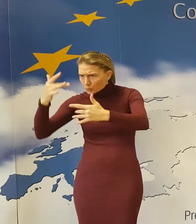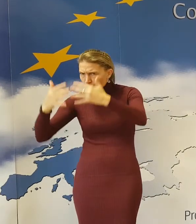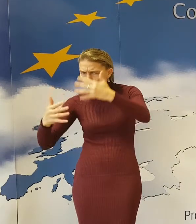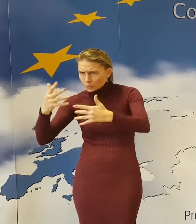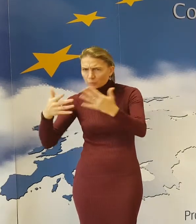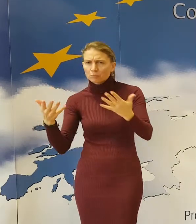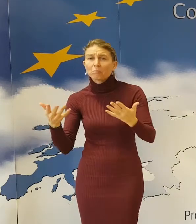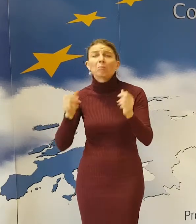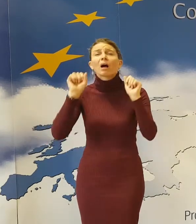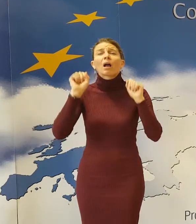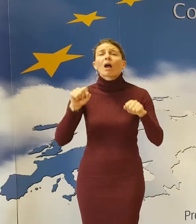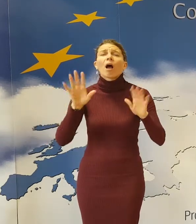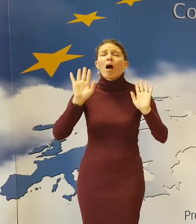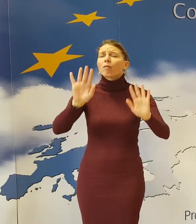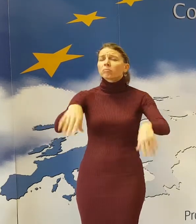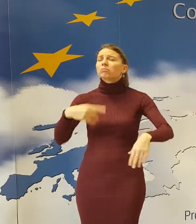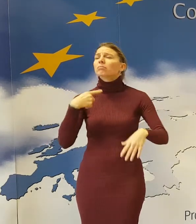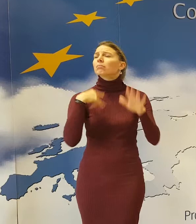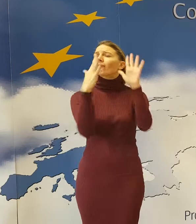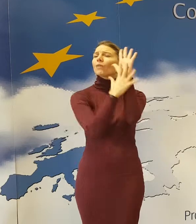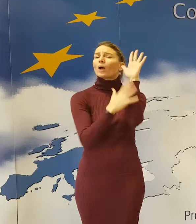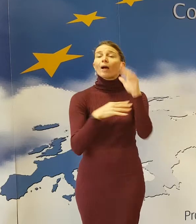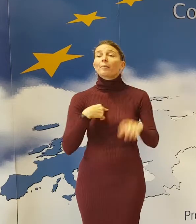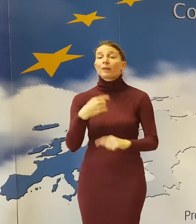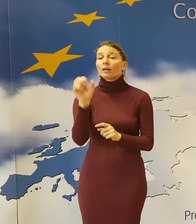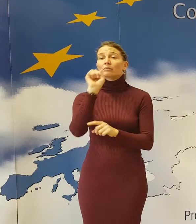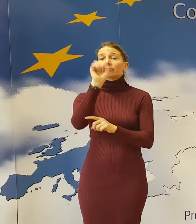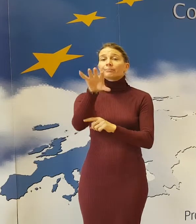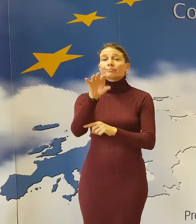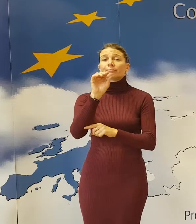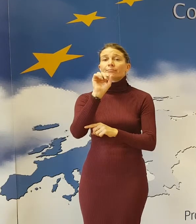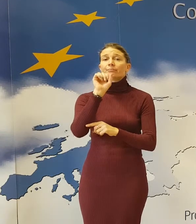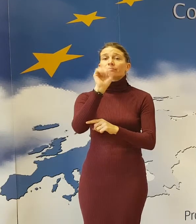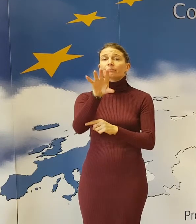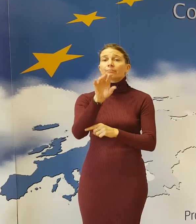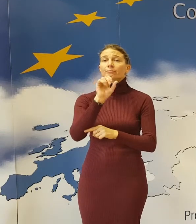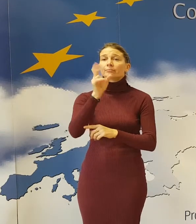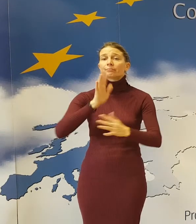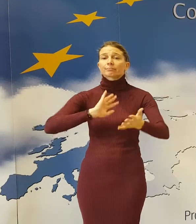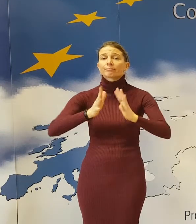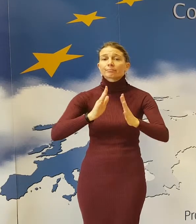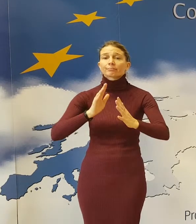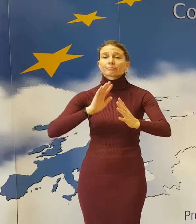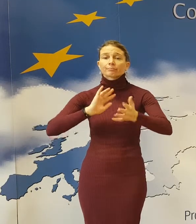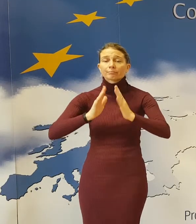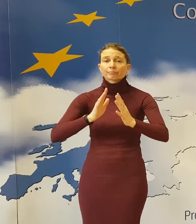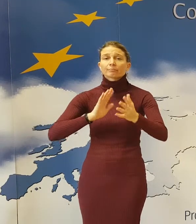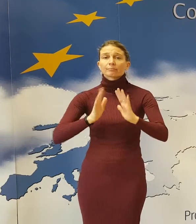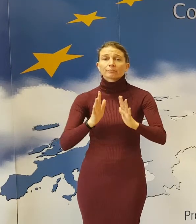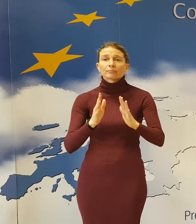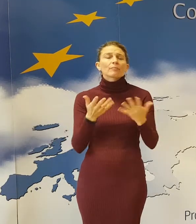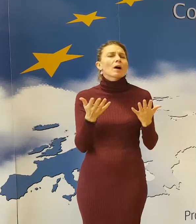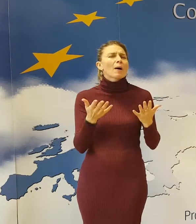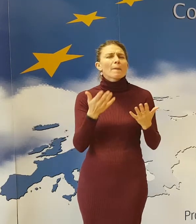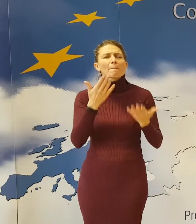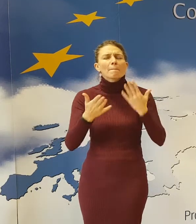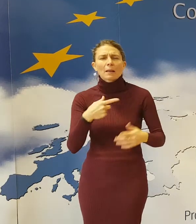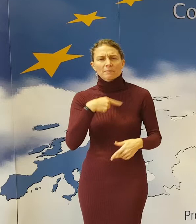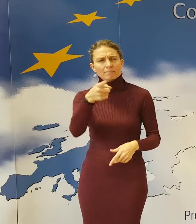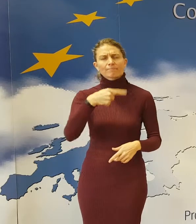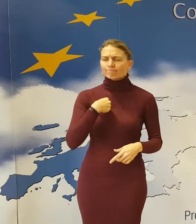easy vocabulary test, where the beginning learner should be able to produce a number of lexical